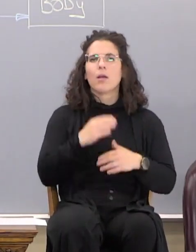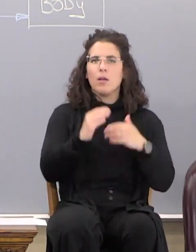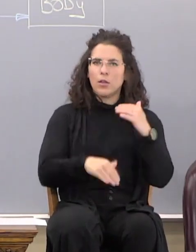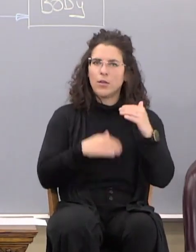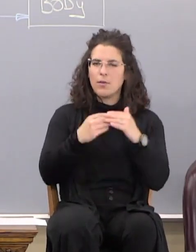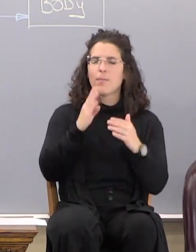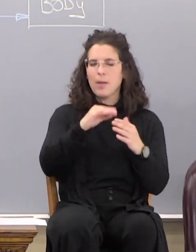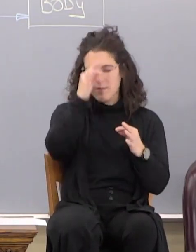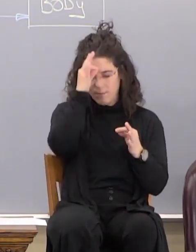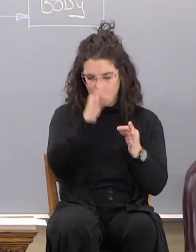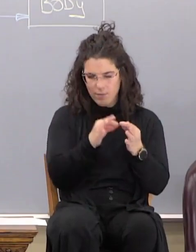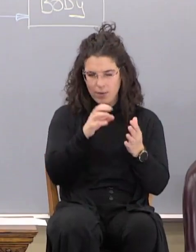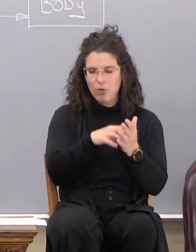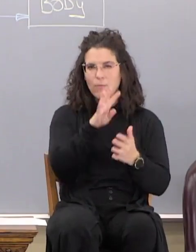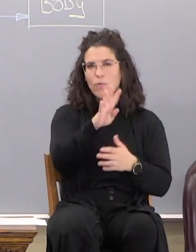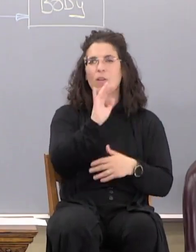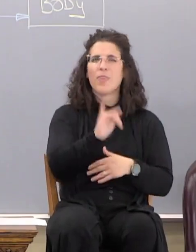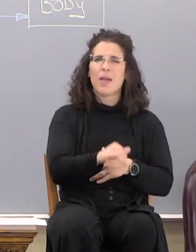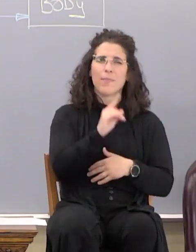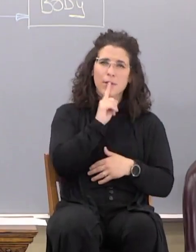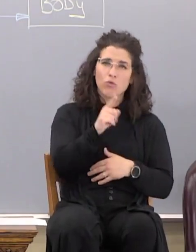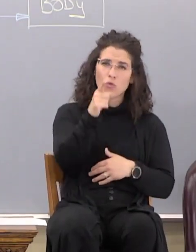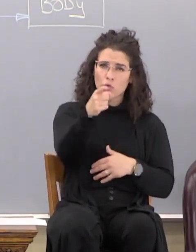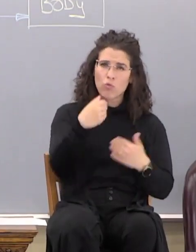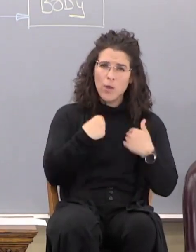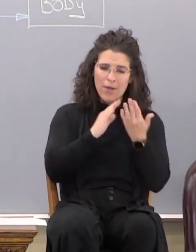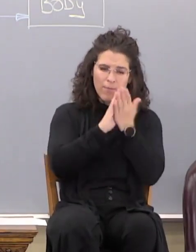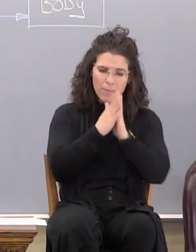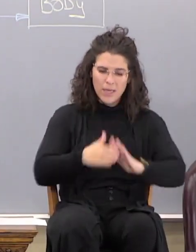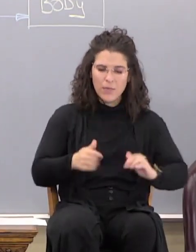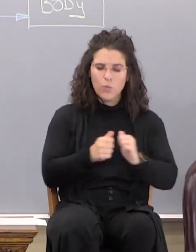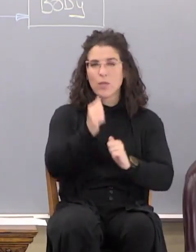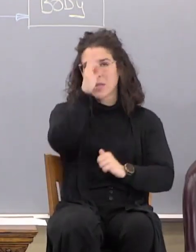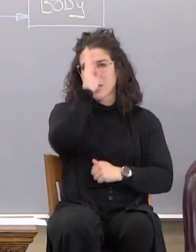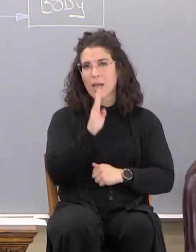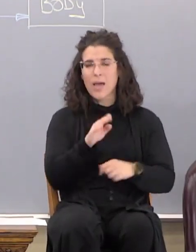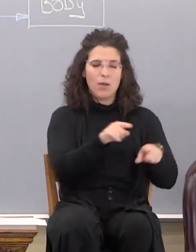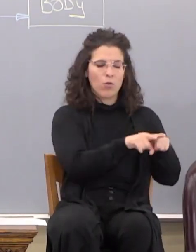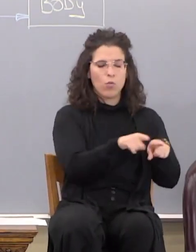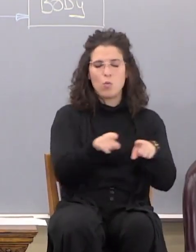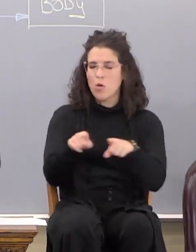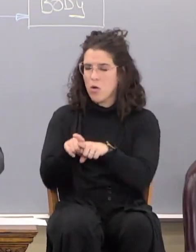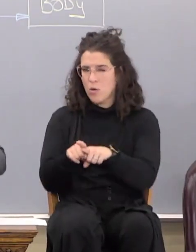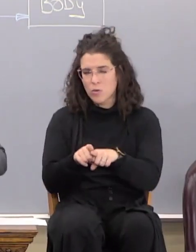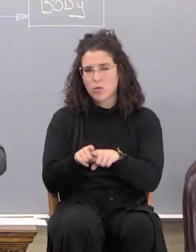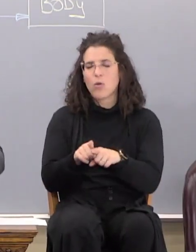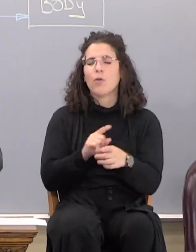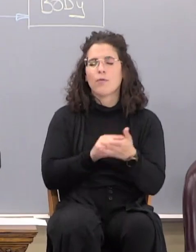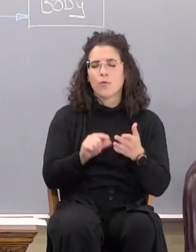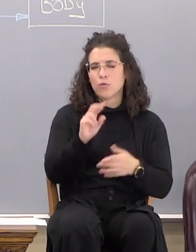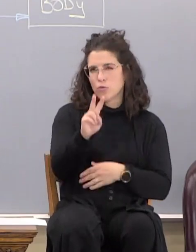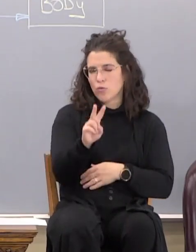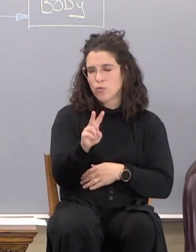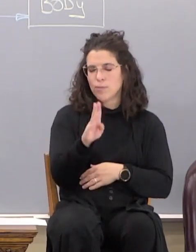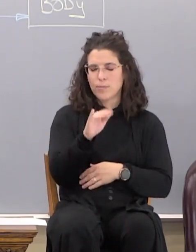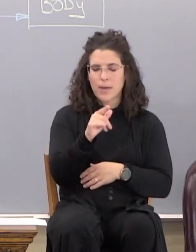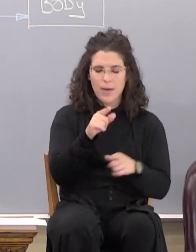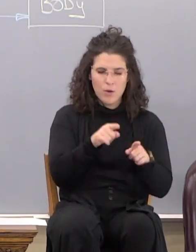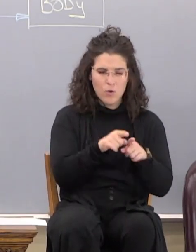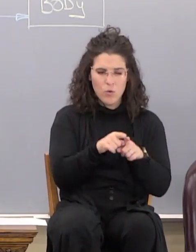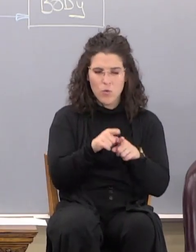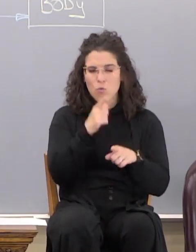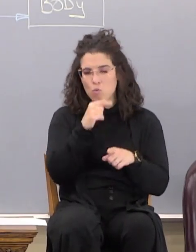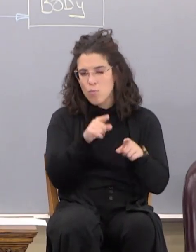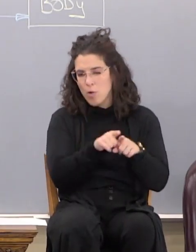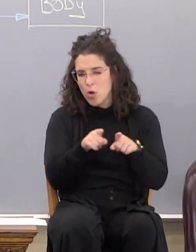4. That being true, you have peace with God. You also, verse number 2, by whom also we